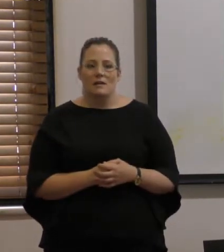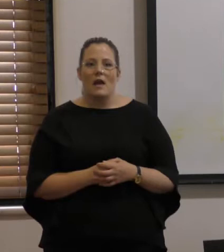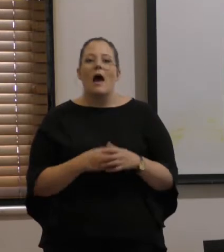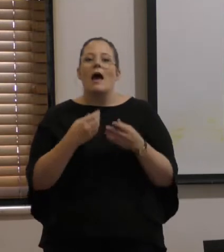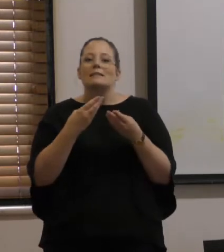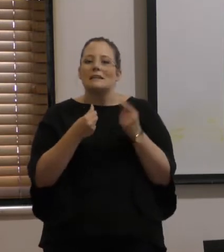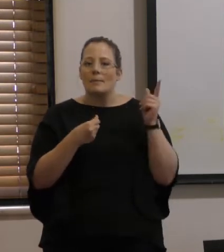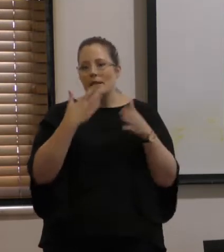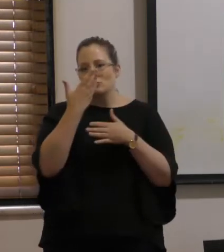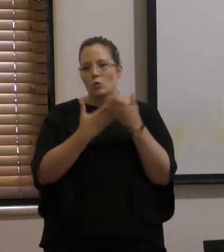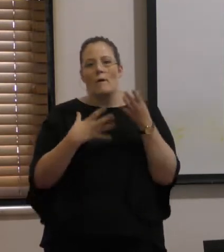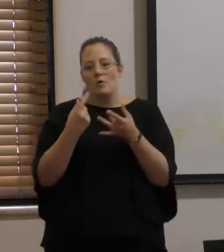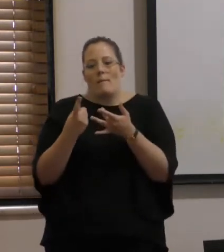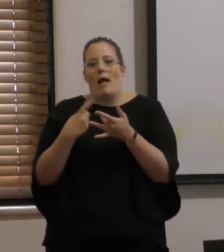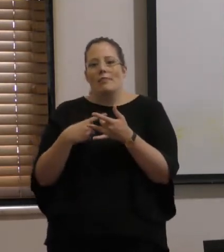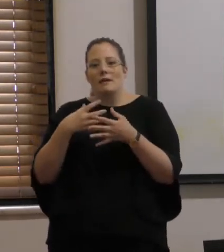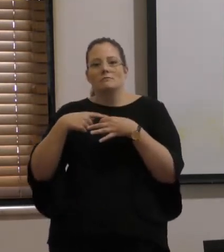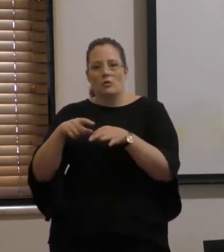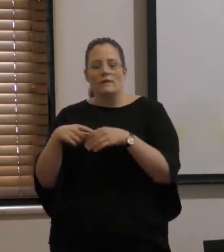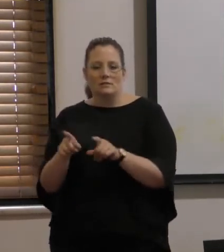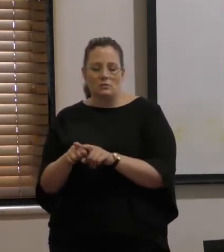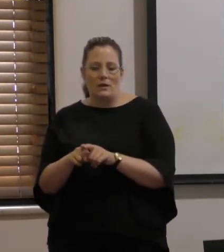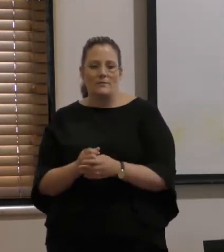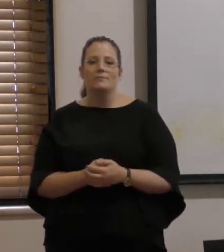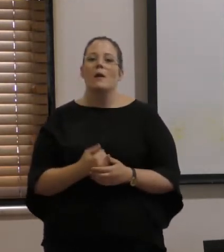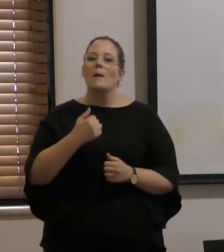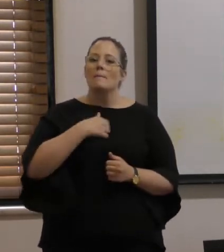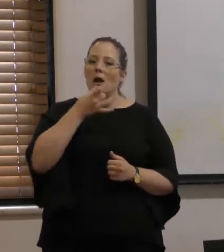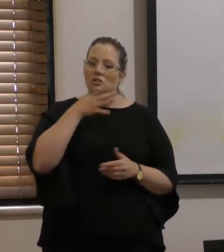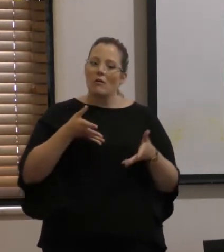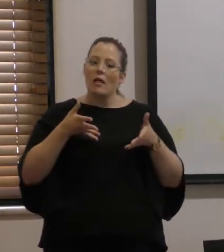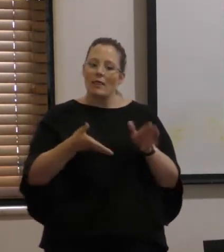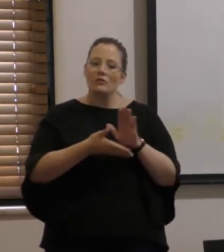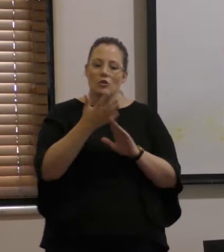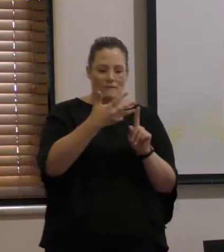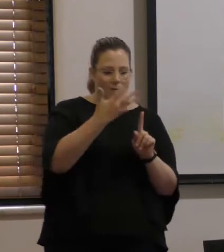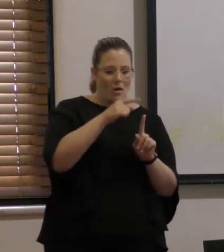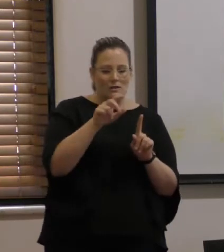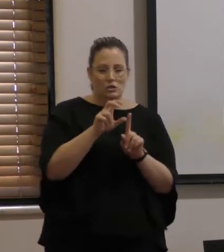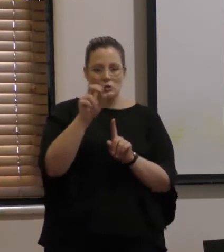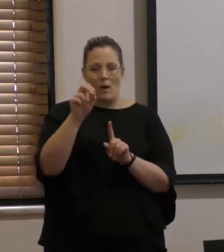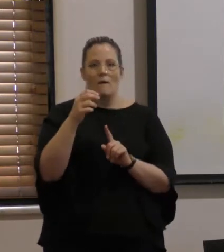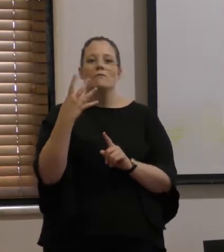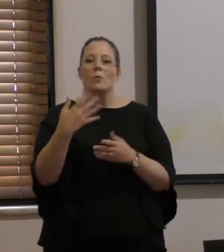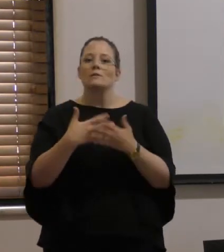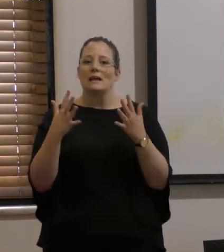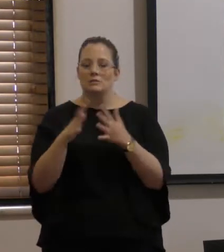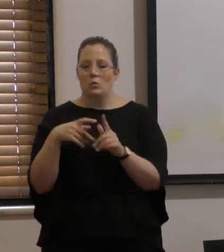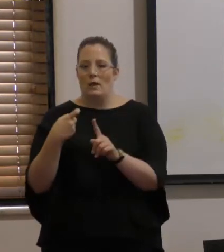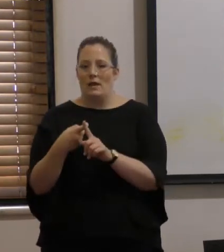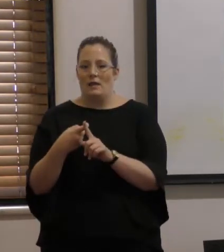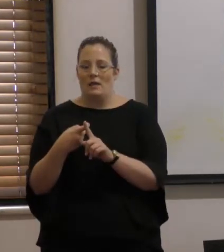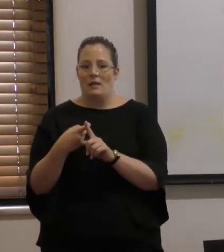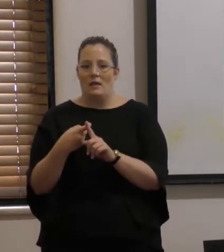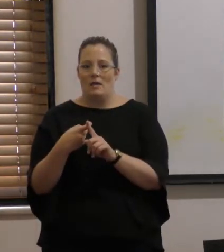as an organisation. My child is allowed to attend 9 to 12:15 p.m. during the day, 4 days per week. She often gets